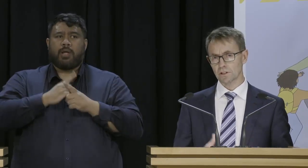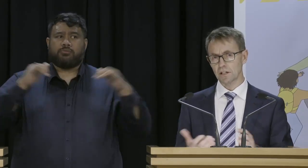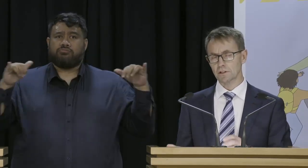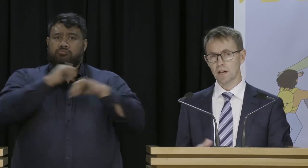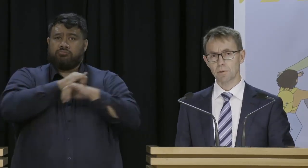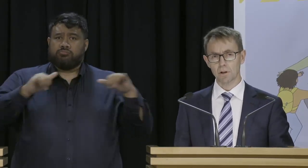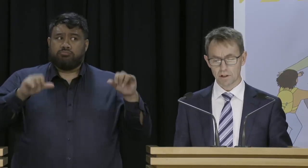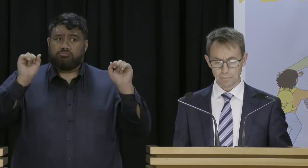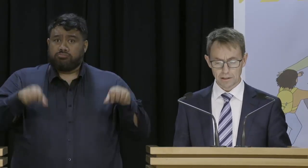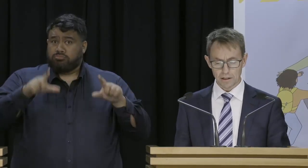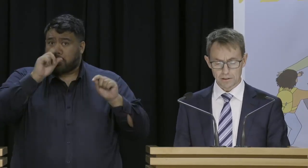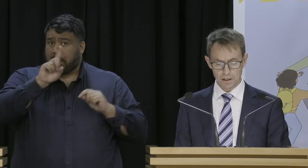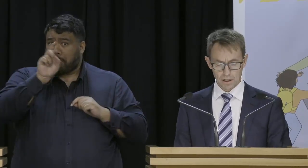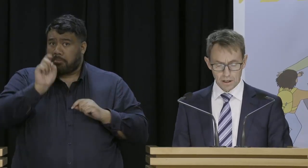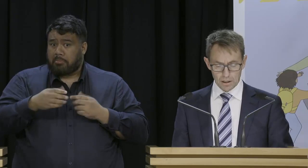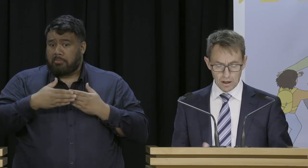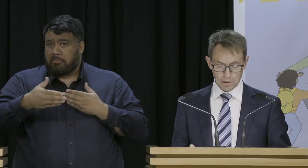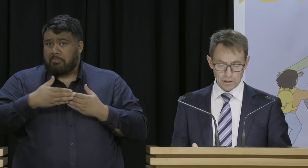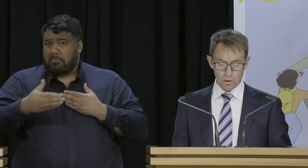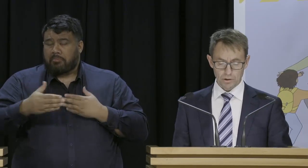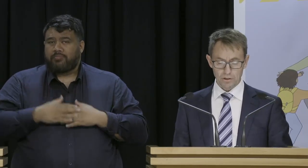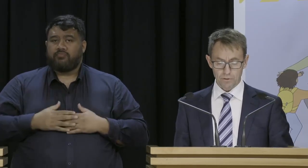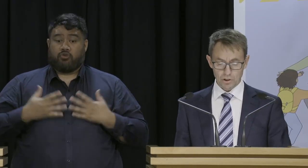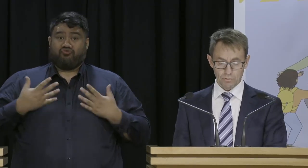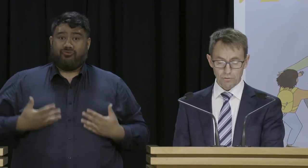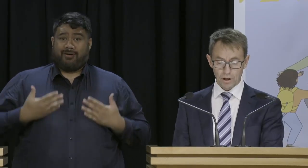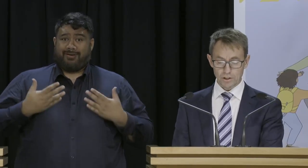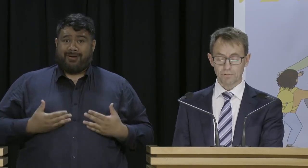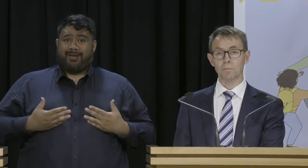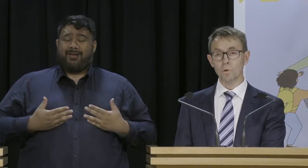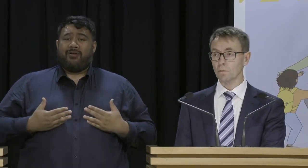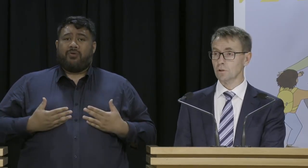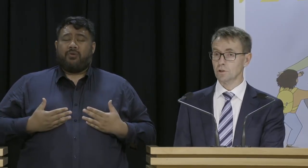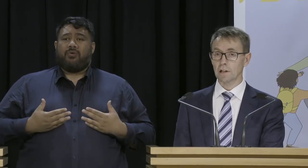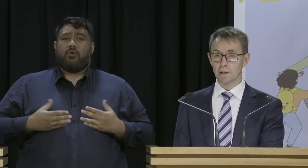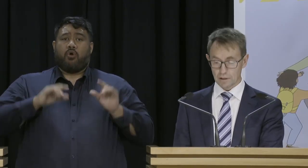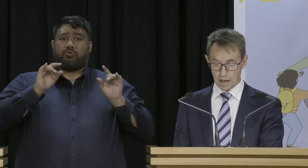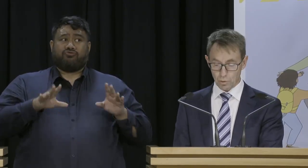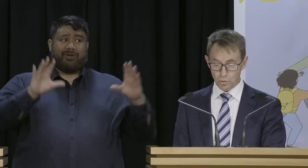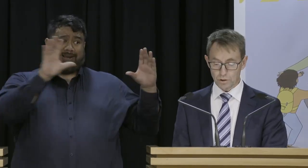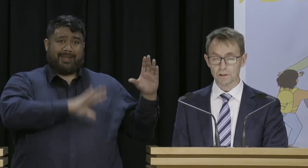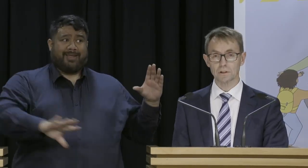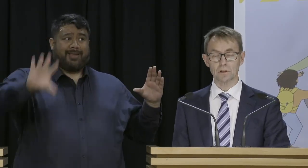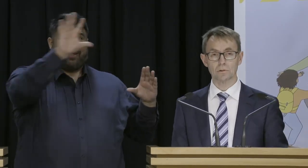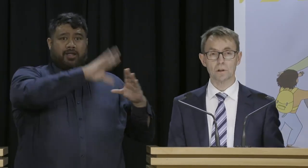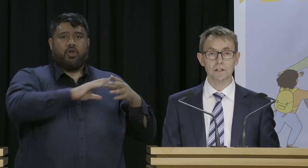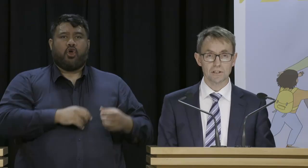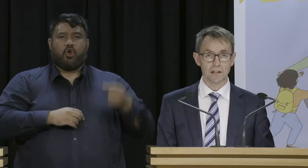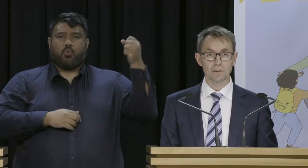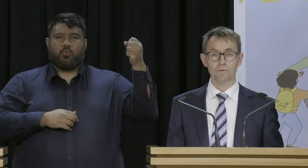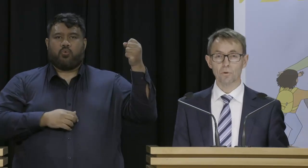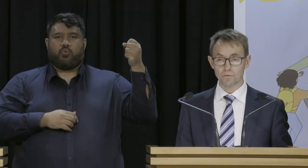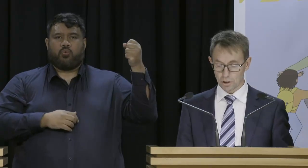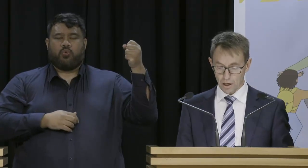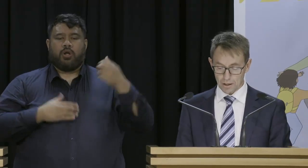what is intended to happen over coming days, currently quarantine-free travel flights from all of Australia are paused until